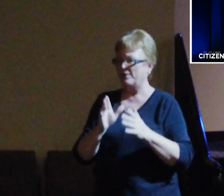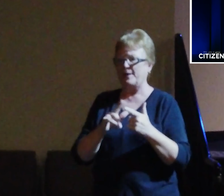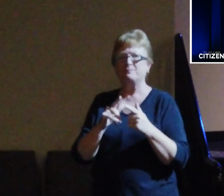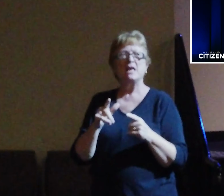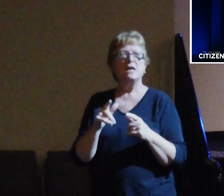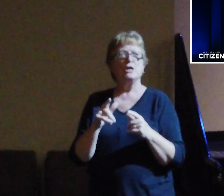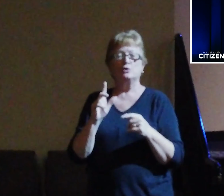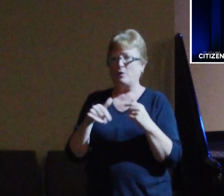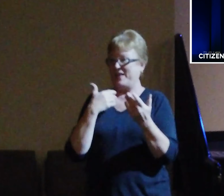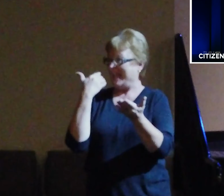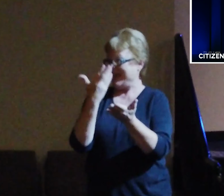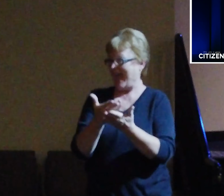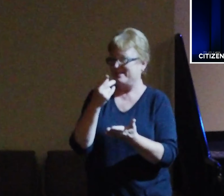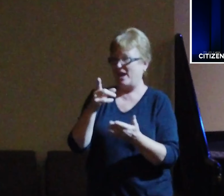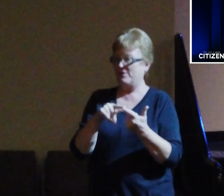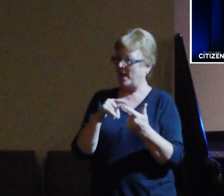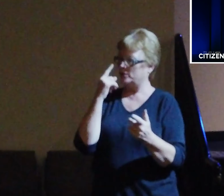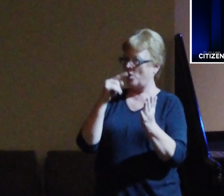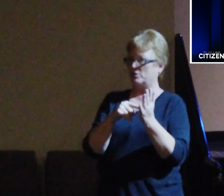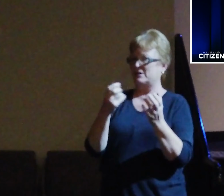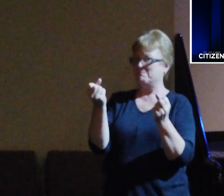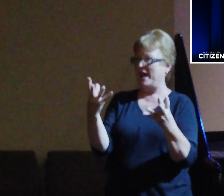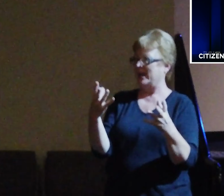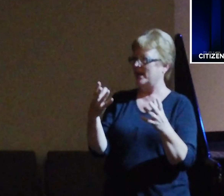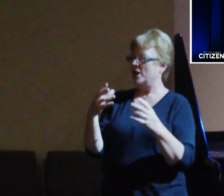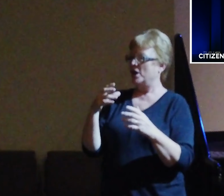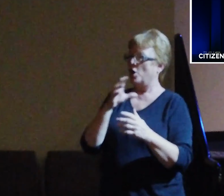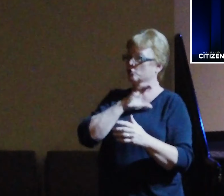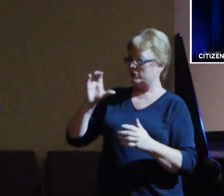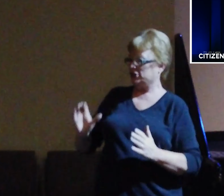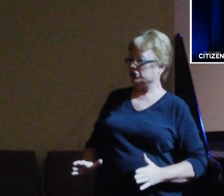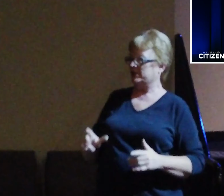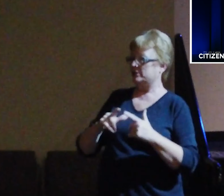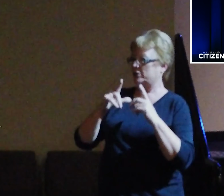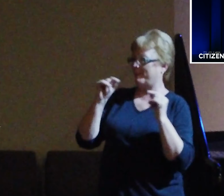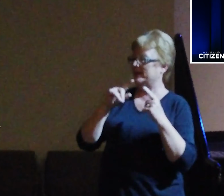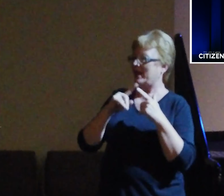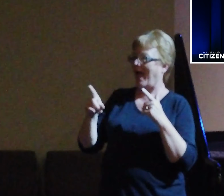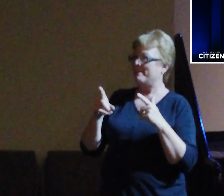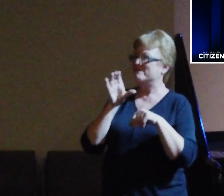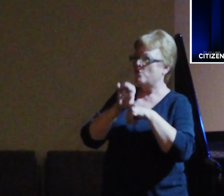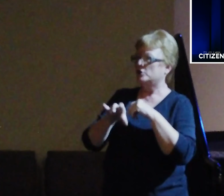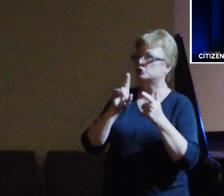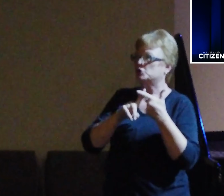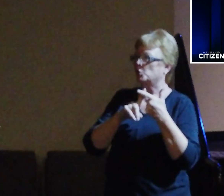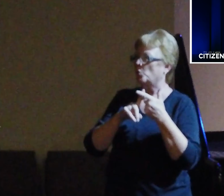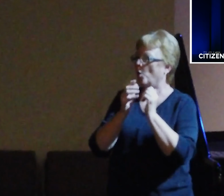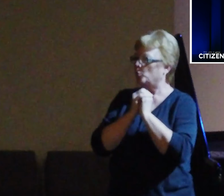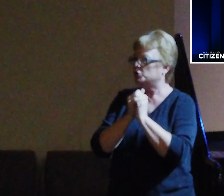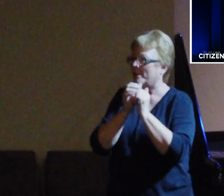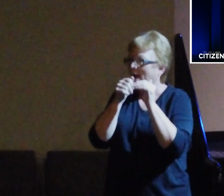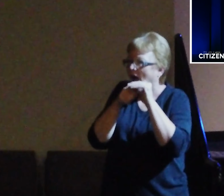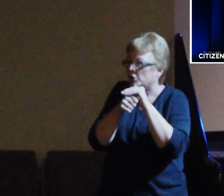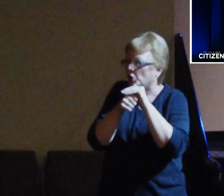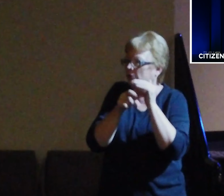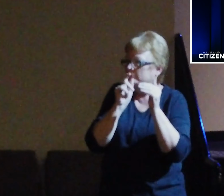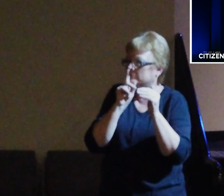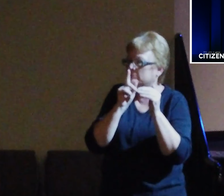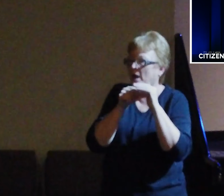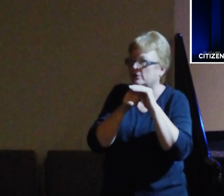get there are groups of Japanese Christians who've been forced to worship underground in their villages due to